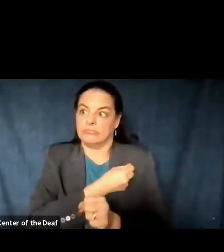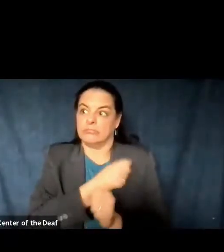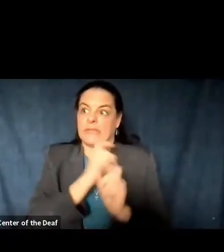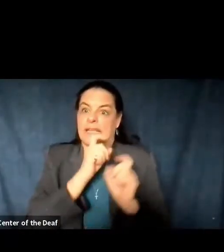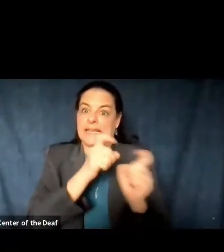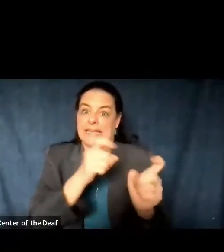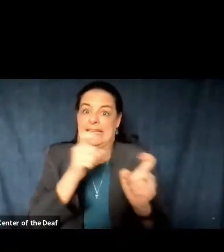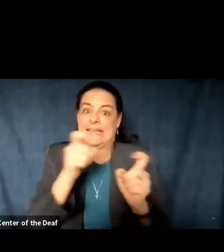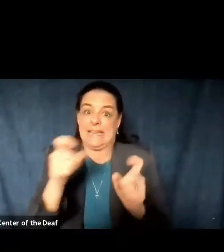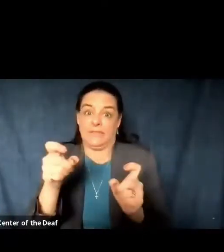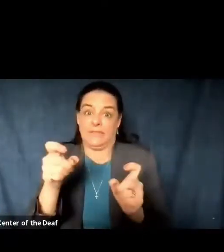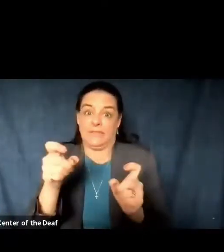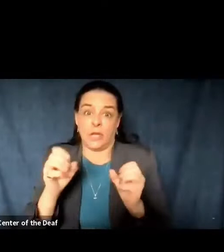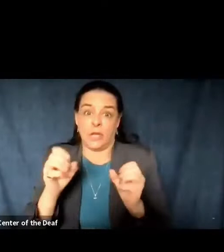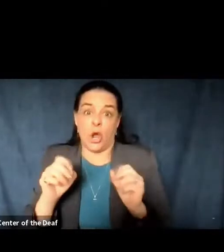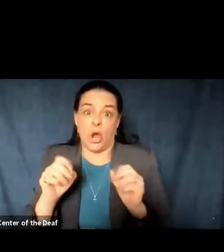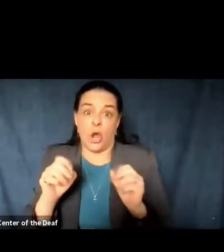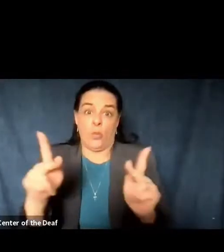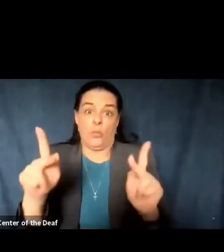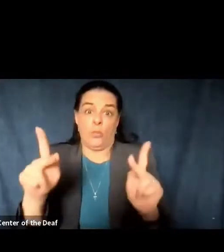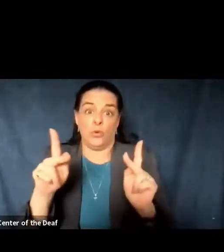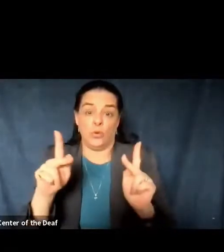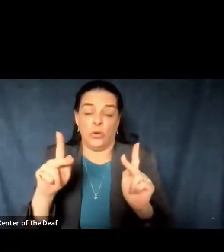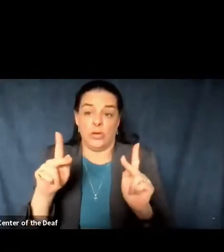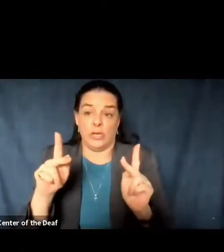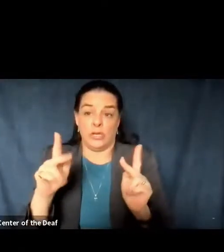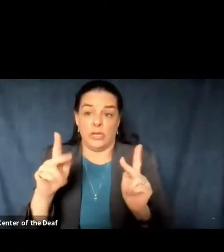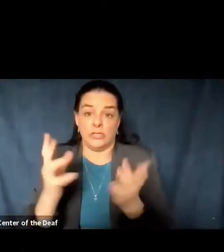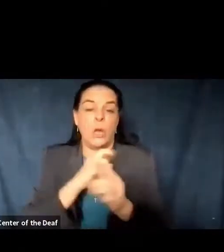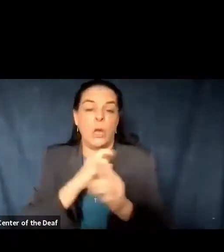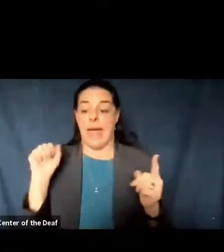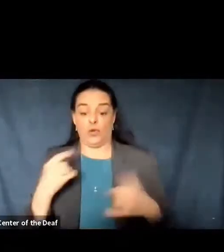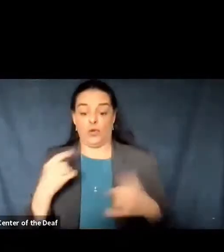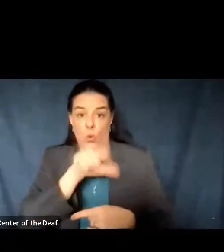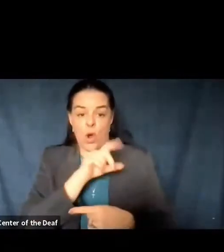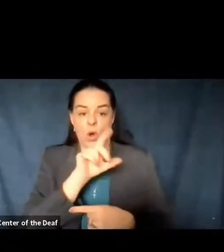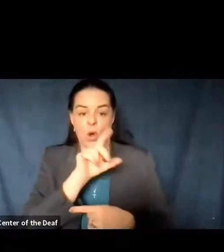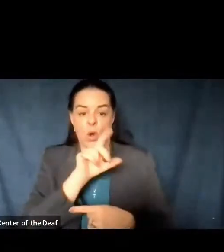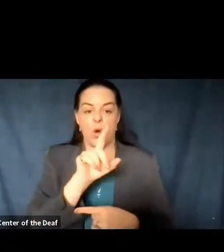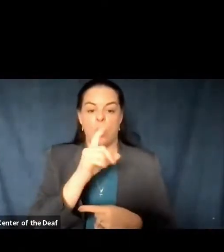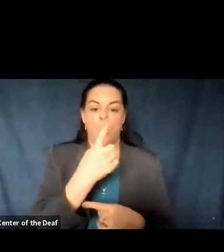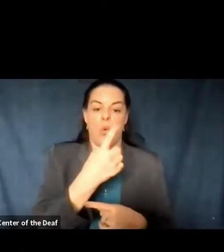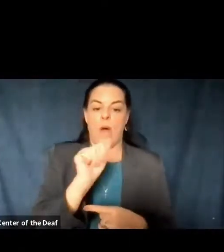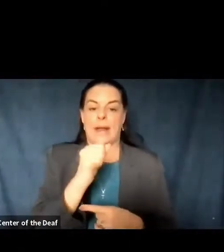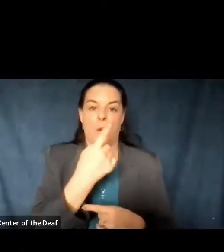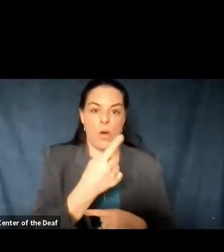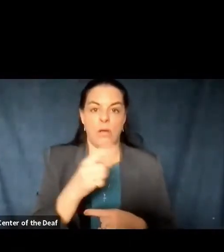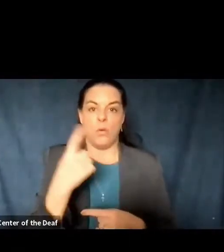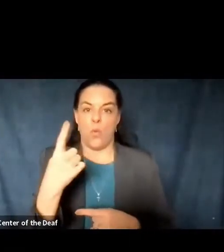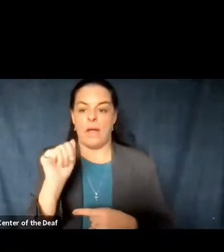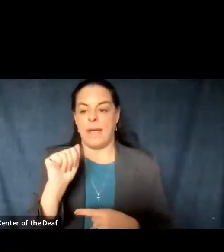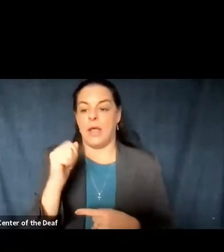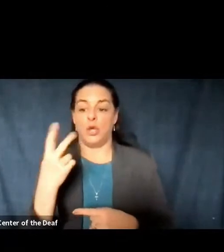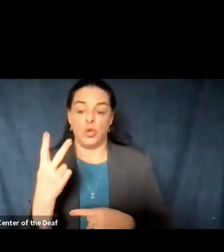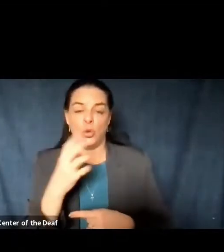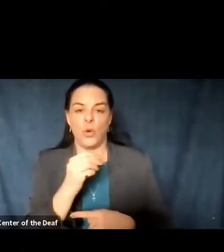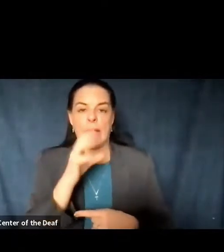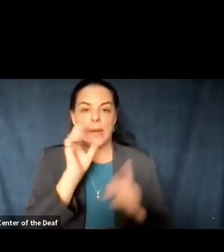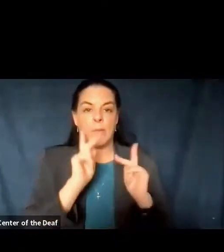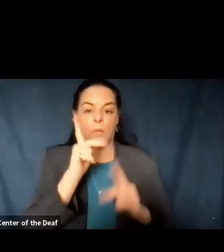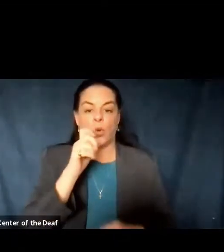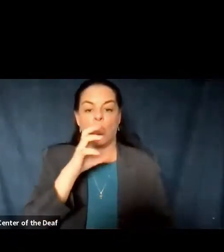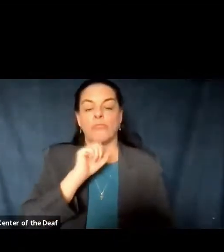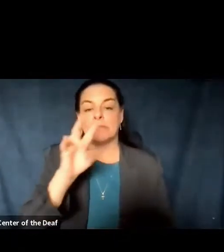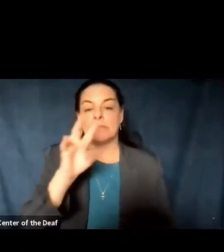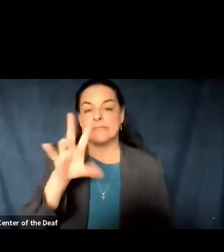as of today, those that qualify are 1A1, 1A2, and those that are 75 years and older. And they just need to keep an eye on our